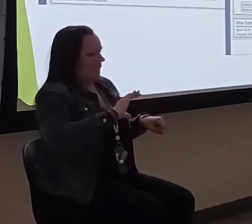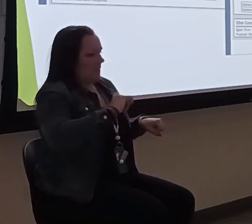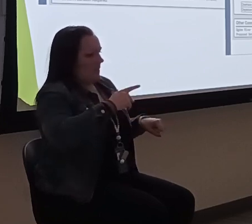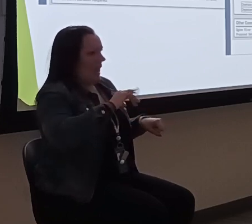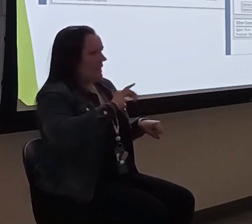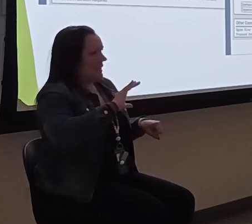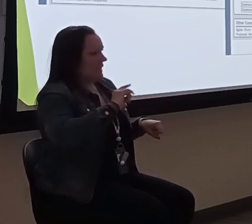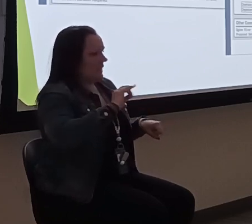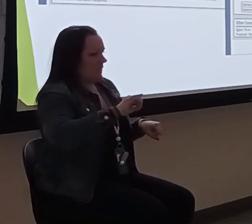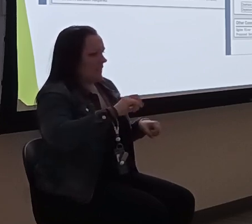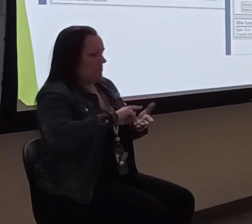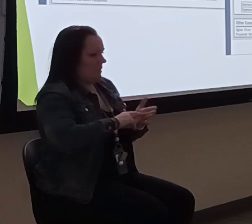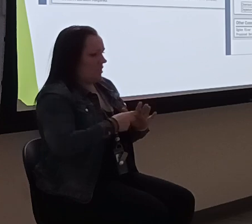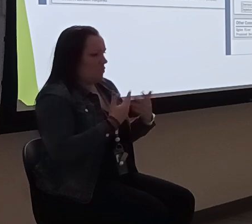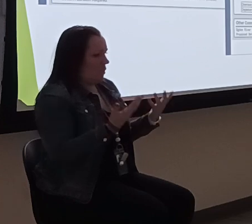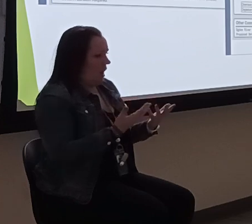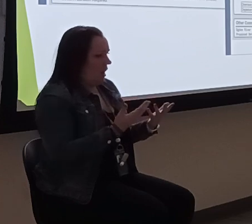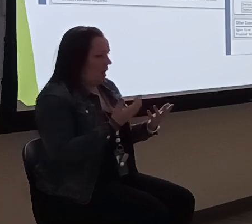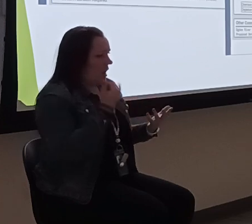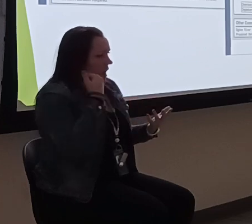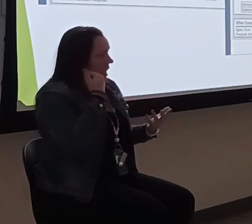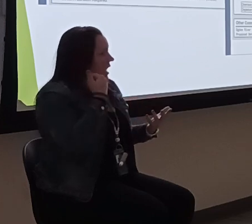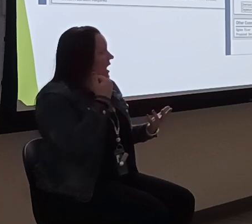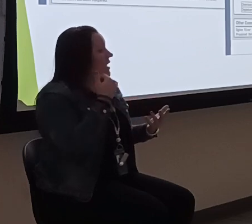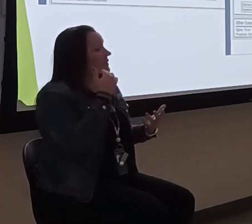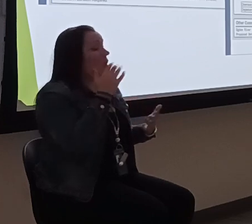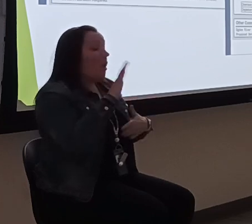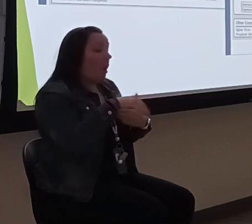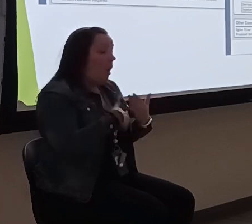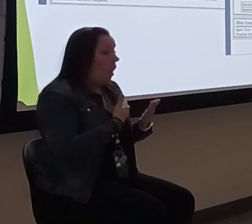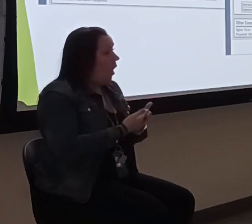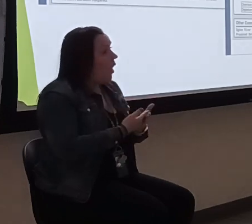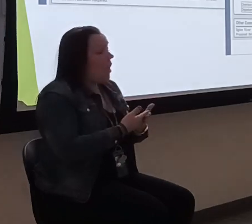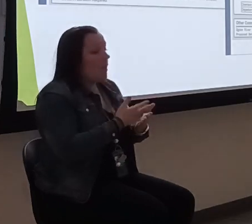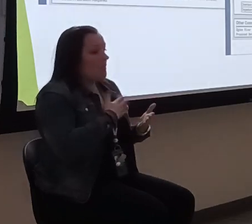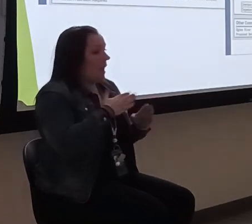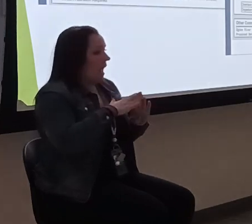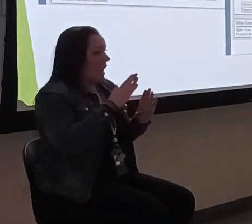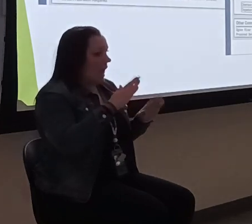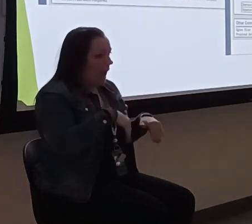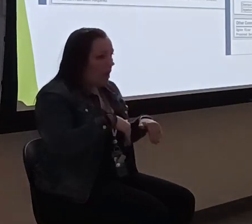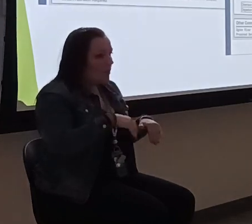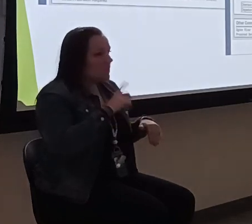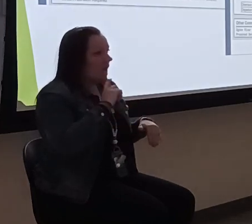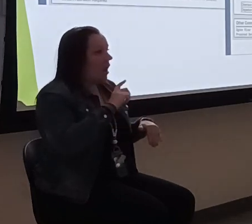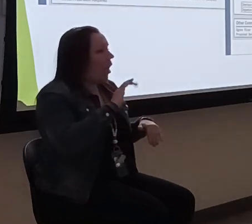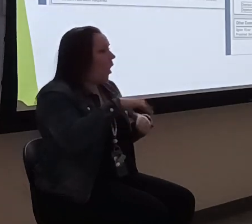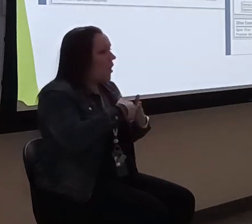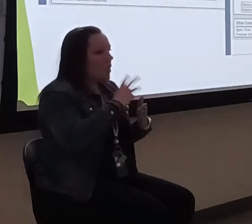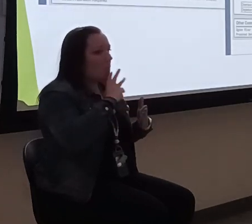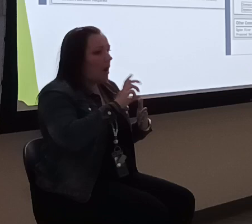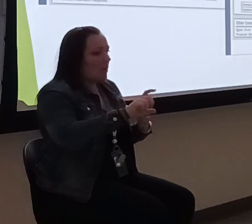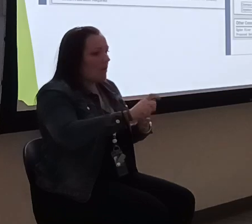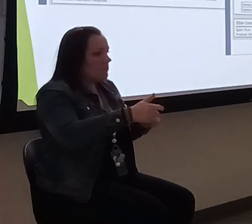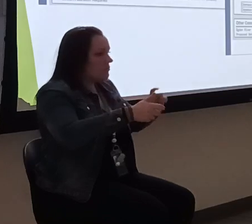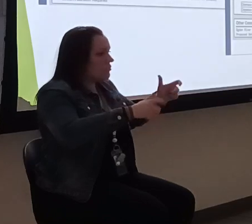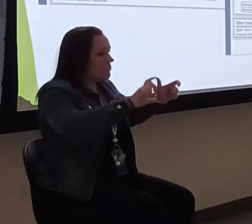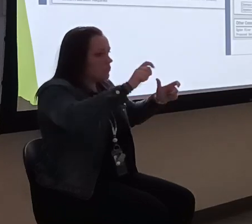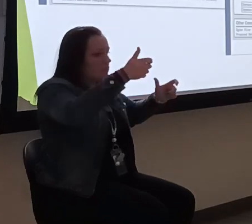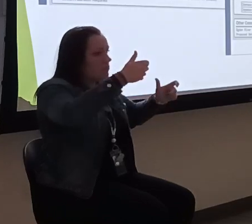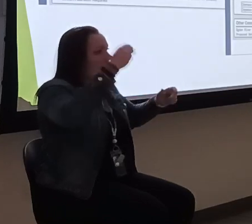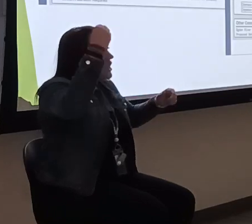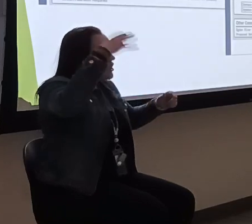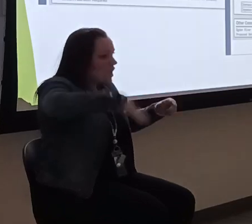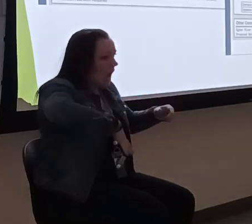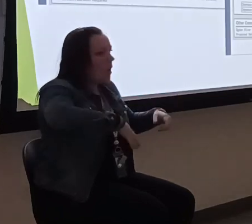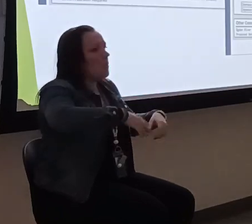of like saying if I turned every faucet on in my house, the shower, the washing machine, the outdoor spigots,